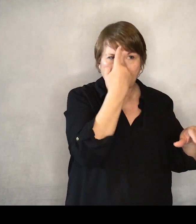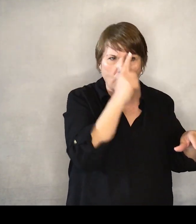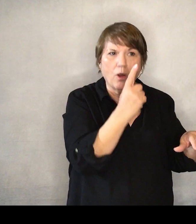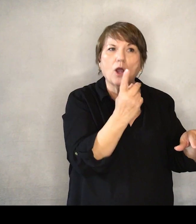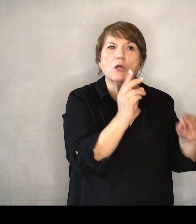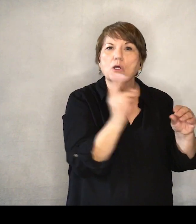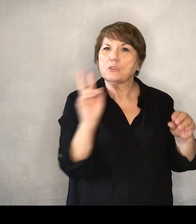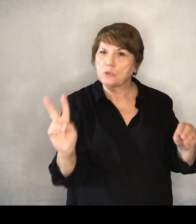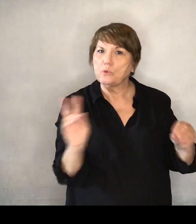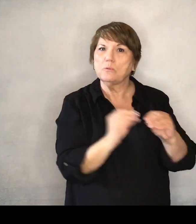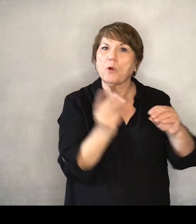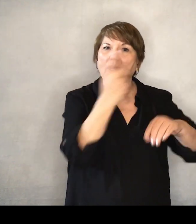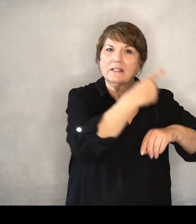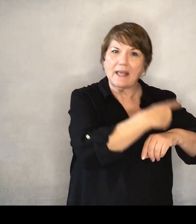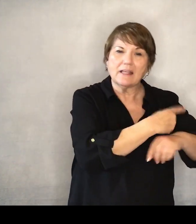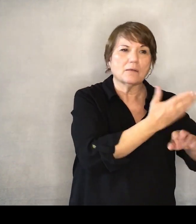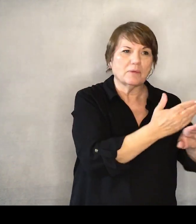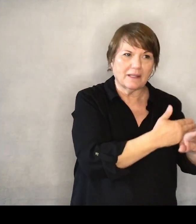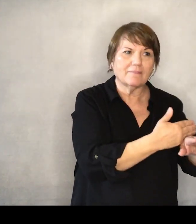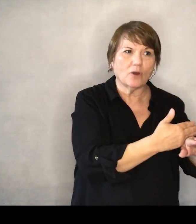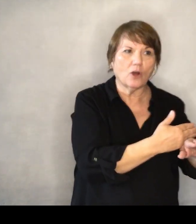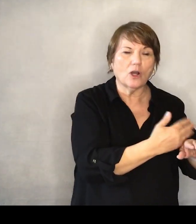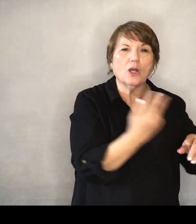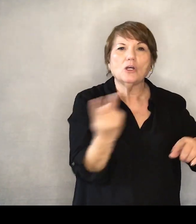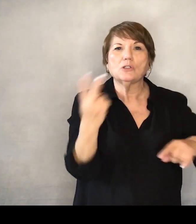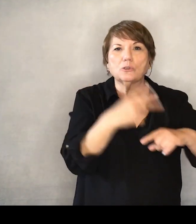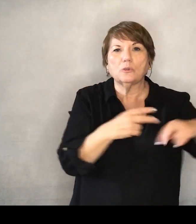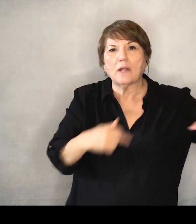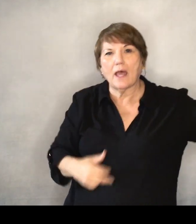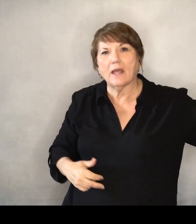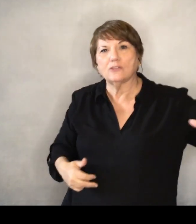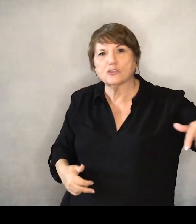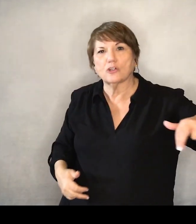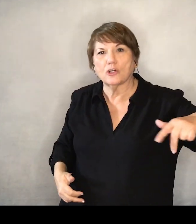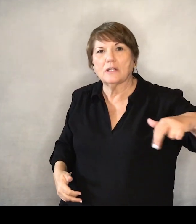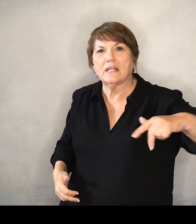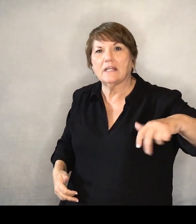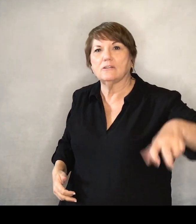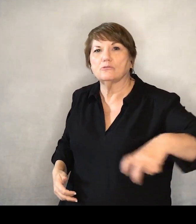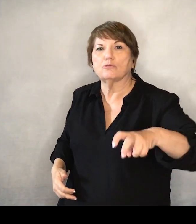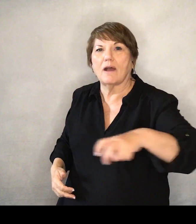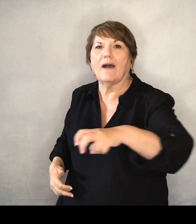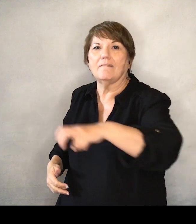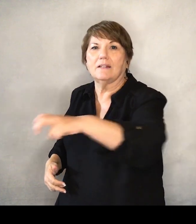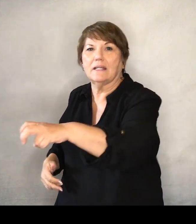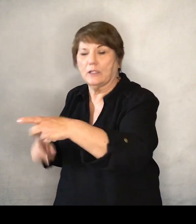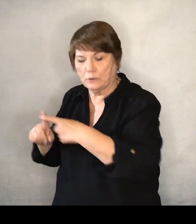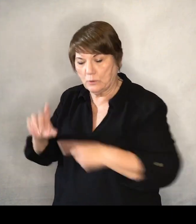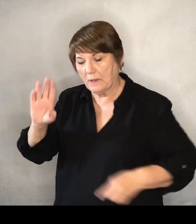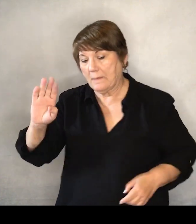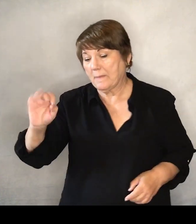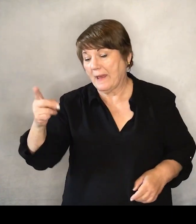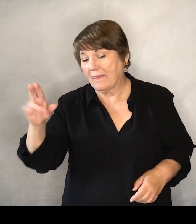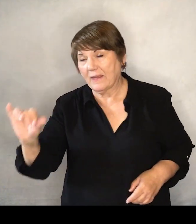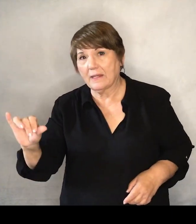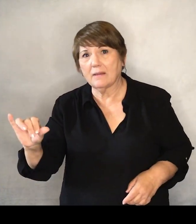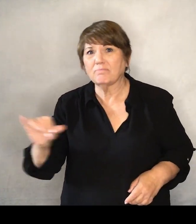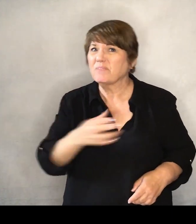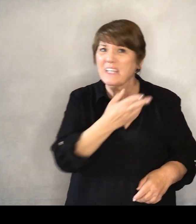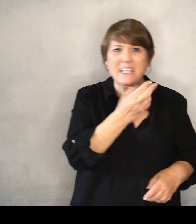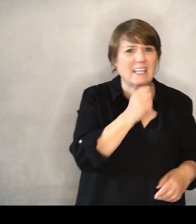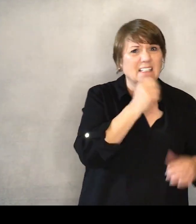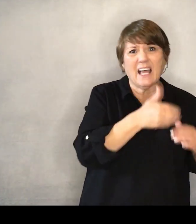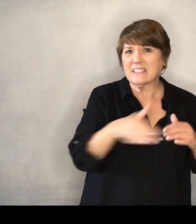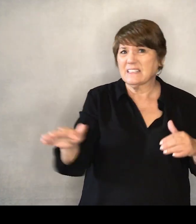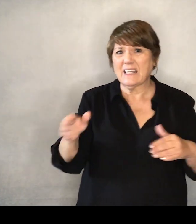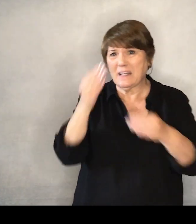2 more days before he took a 2-day journey to get there. He didn't send word